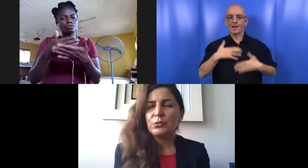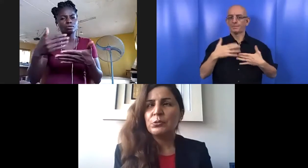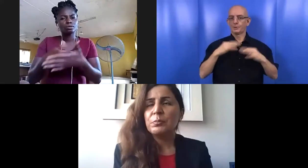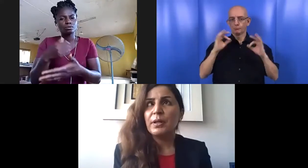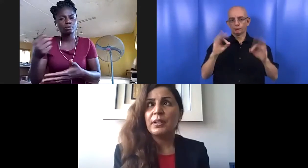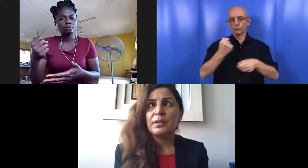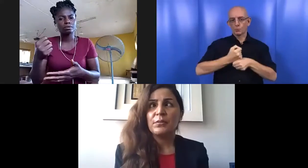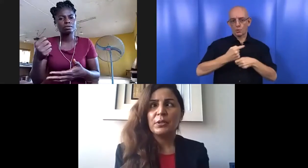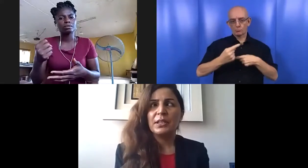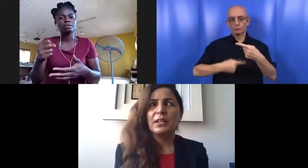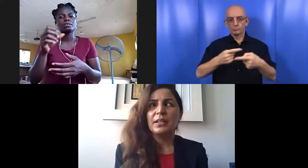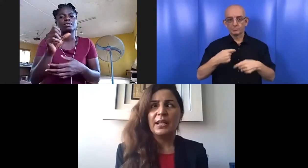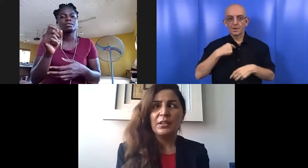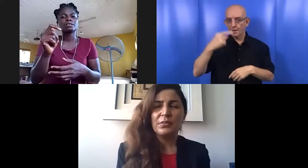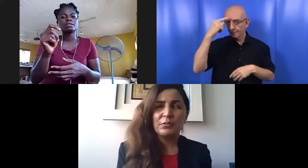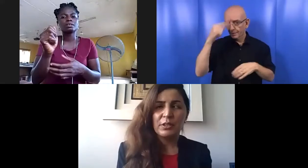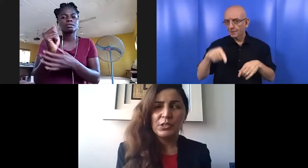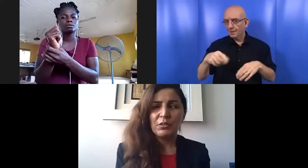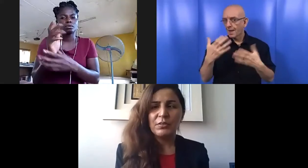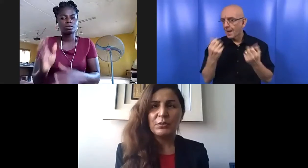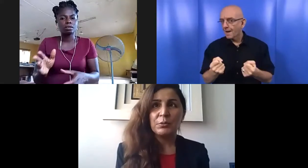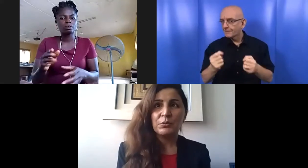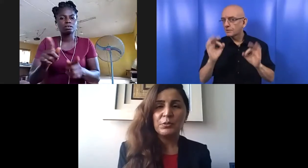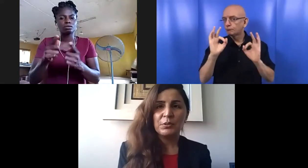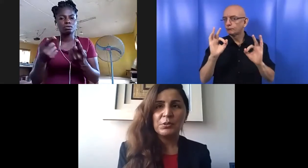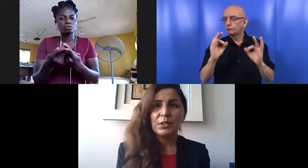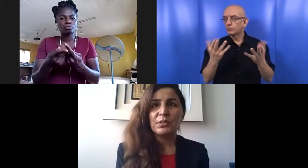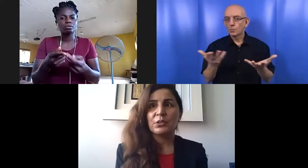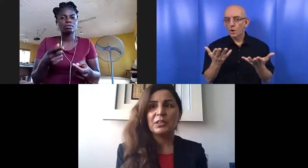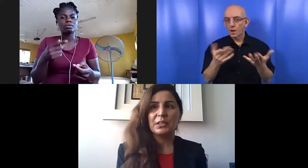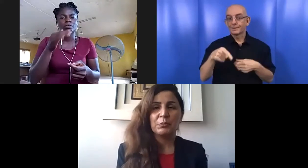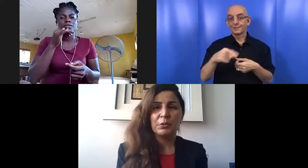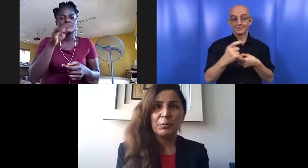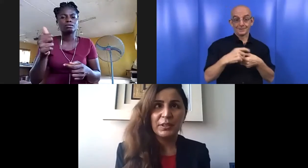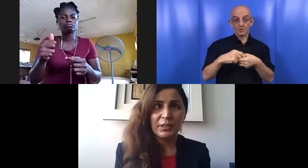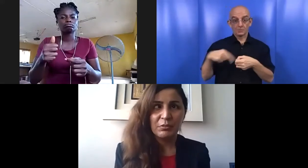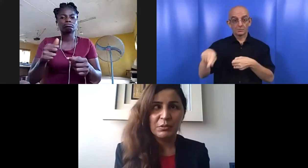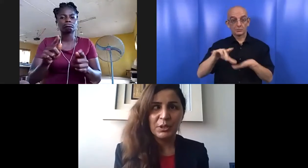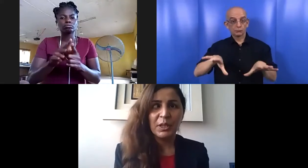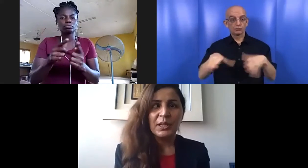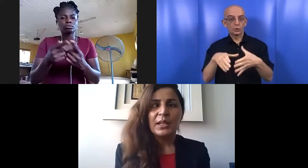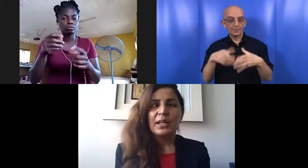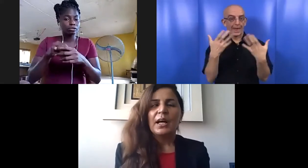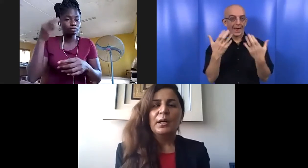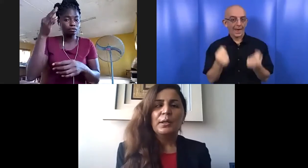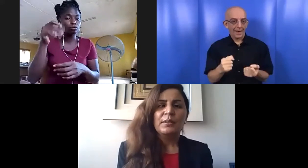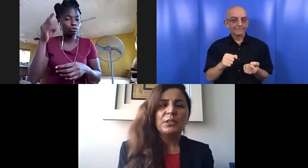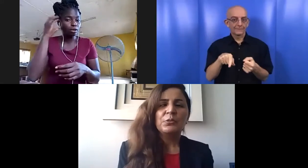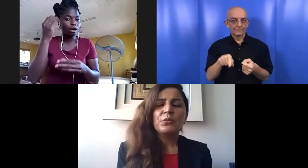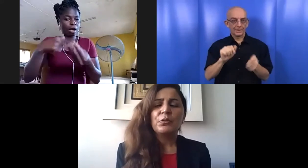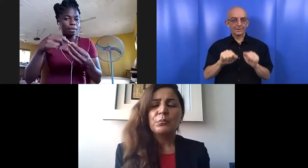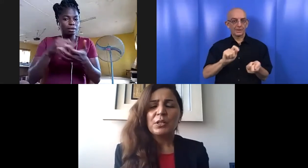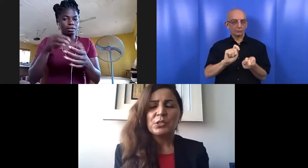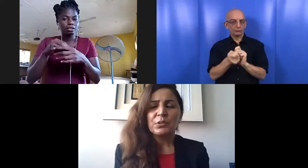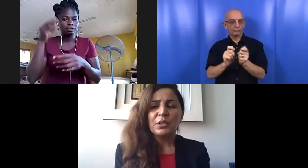stakeholders group is working on another version of this report for future. So you will hear more about it in the future. Thank